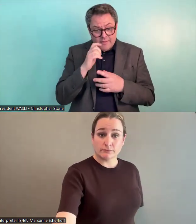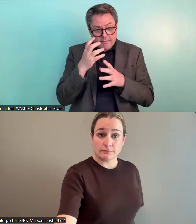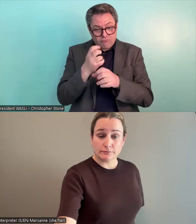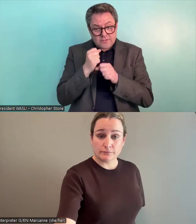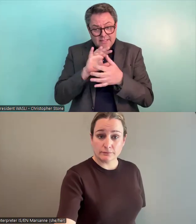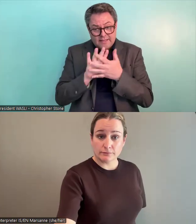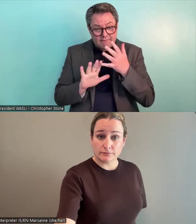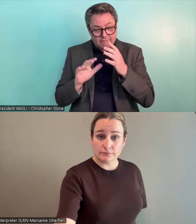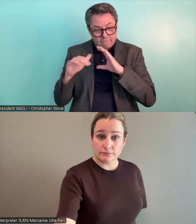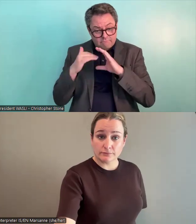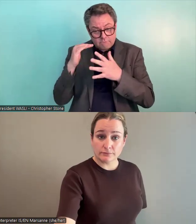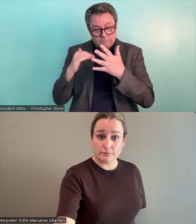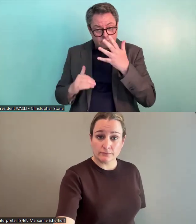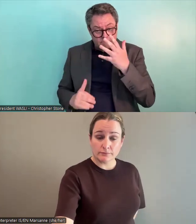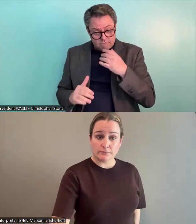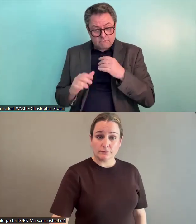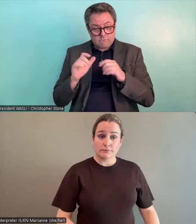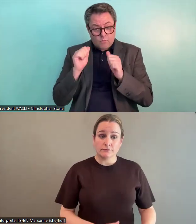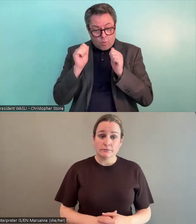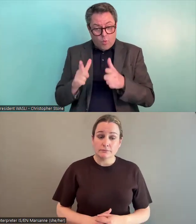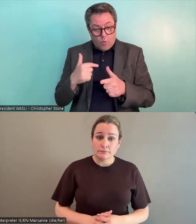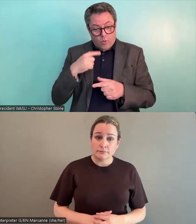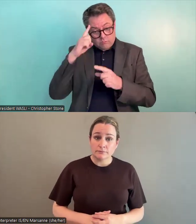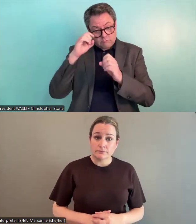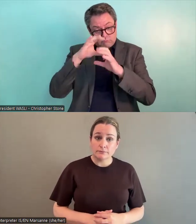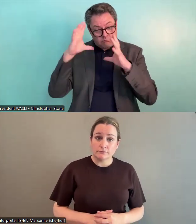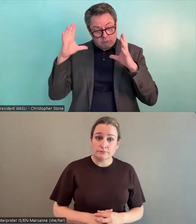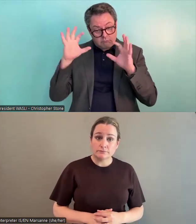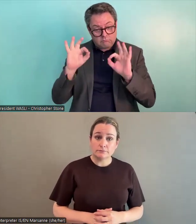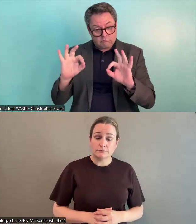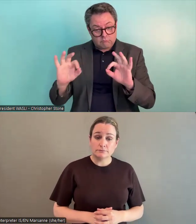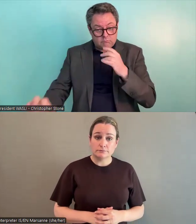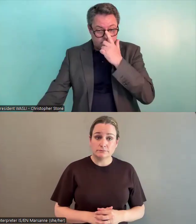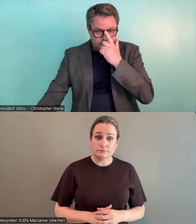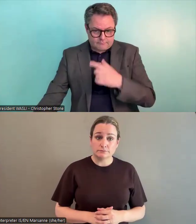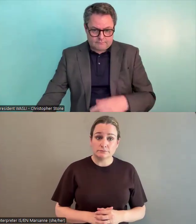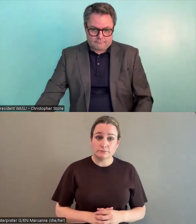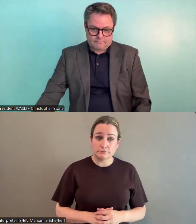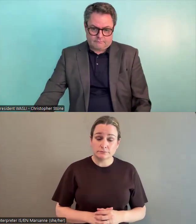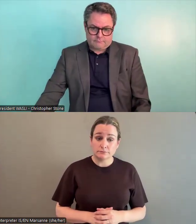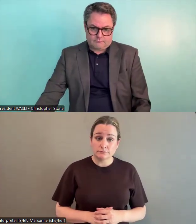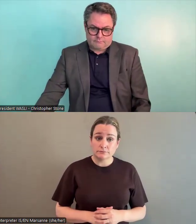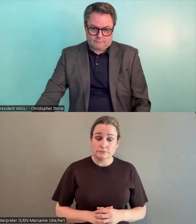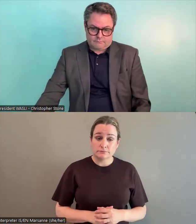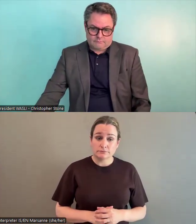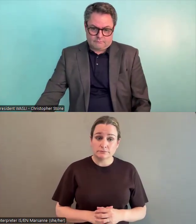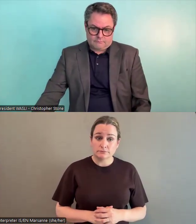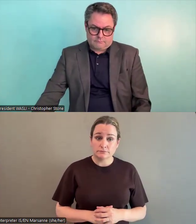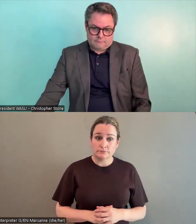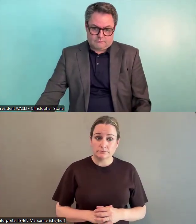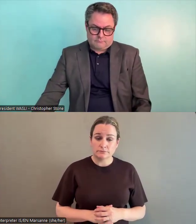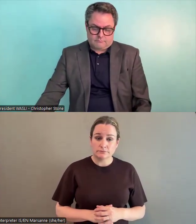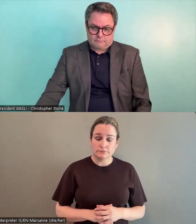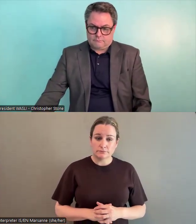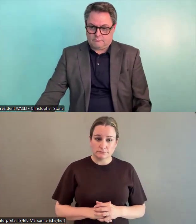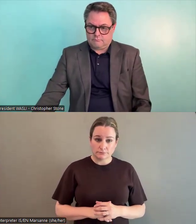So, Timothy, you have received emails for all of the voting members, and does everybody understand the procedure that we will